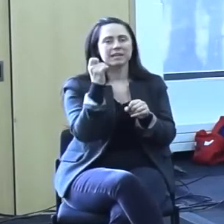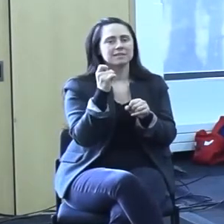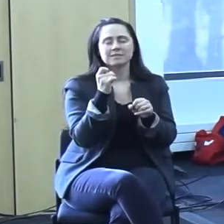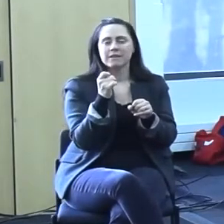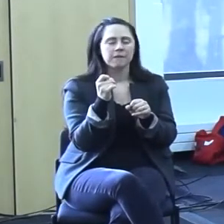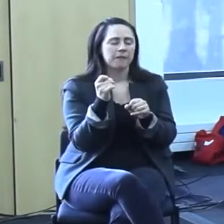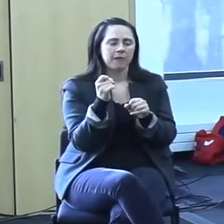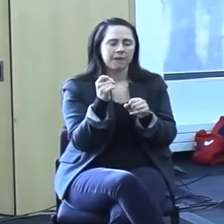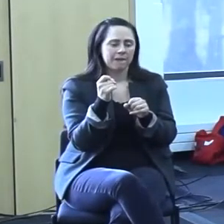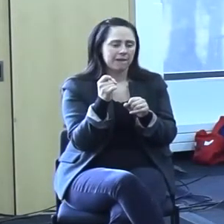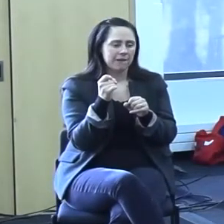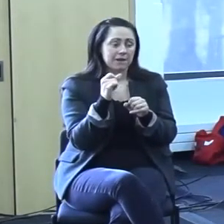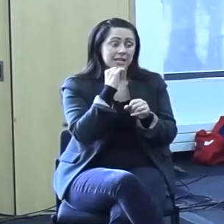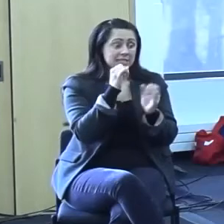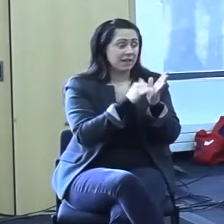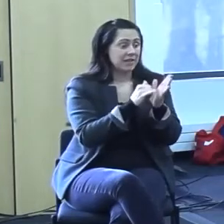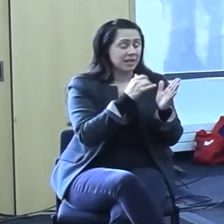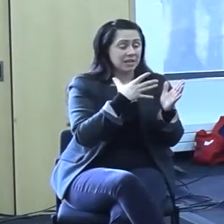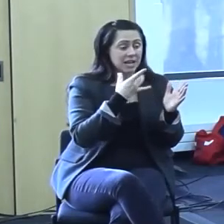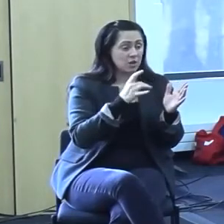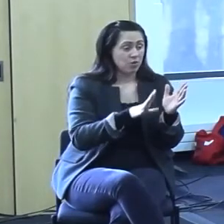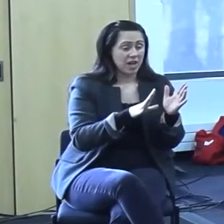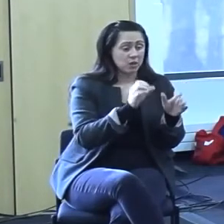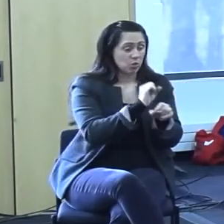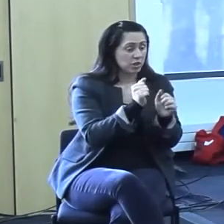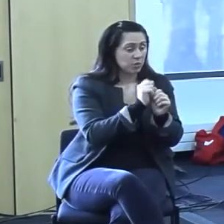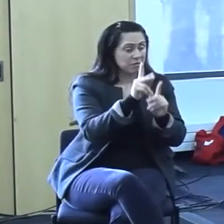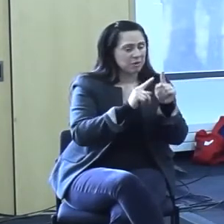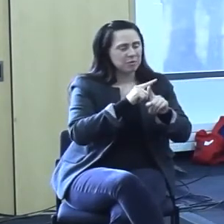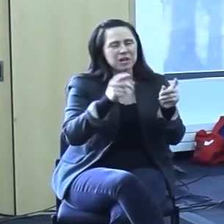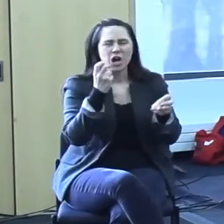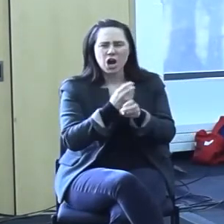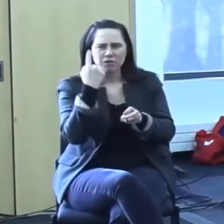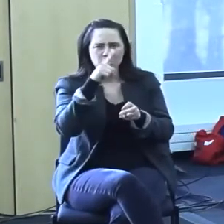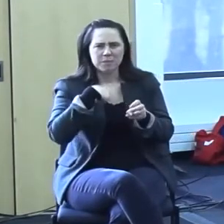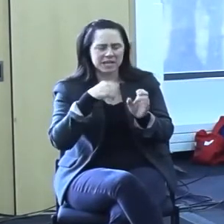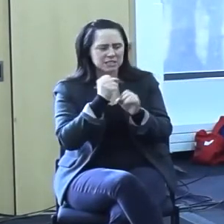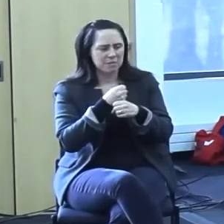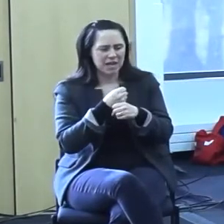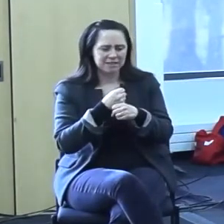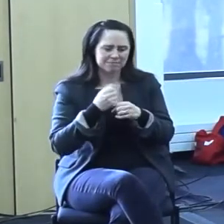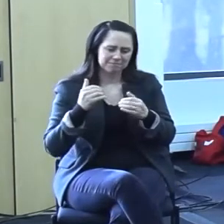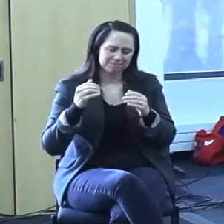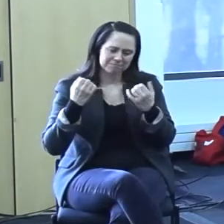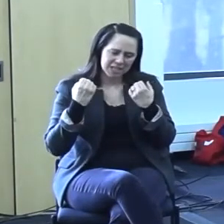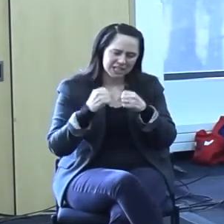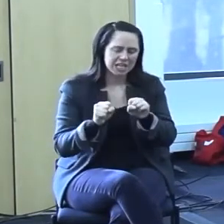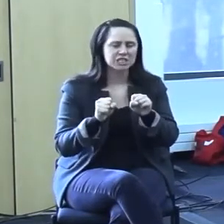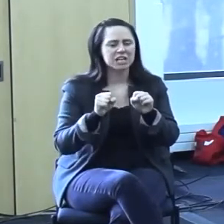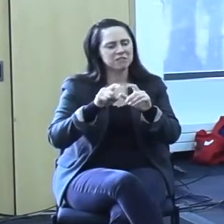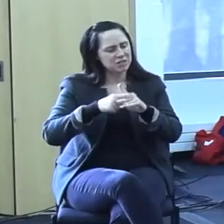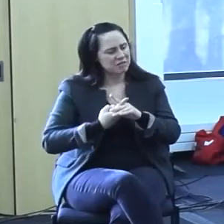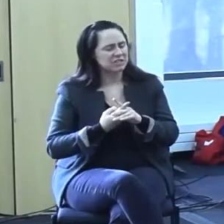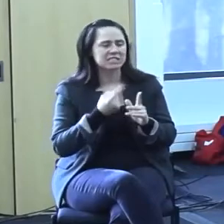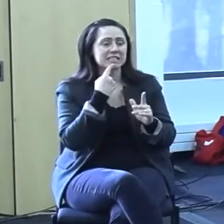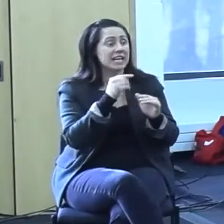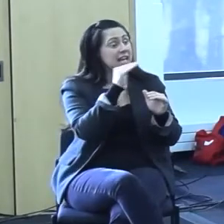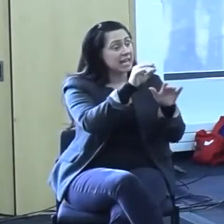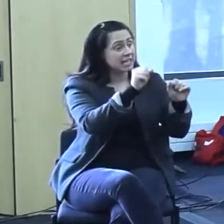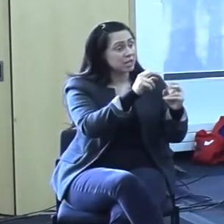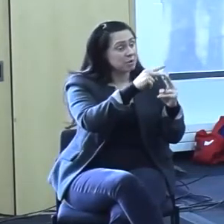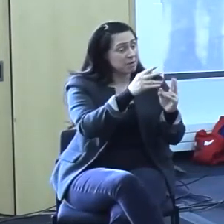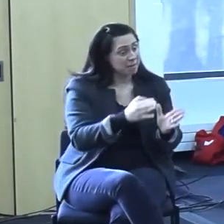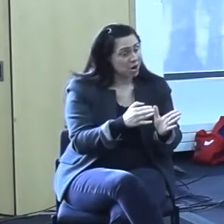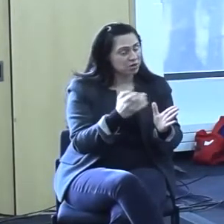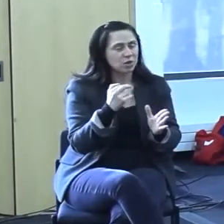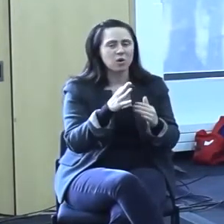especially because it's not that I don't like working with people. It's just really hard for me to make the initiative to go up to someone and say, hey, can you be my